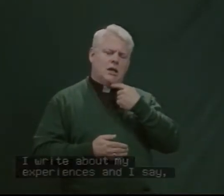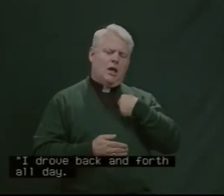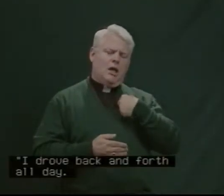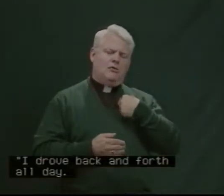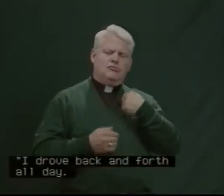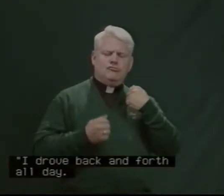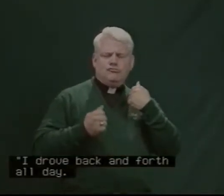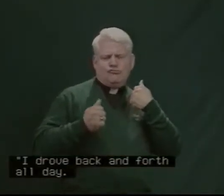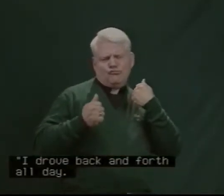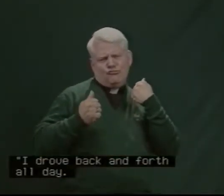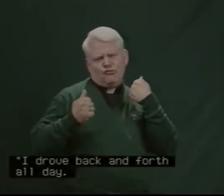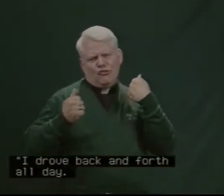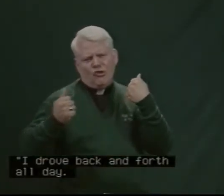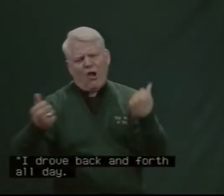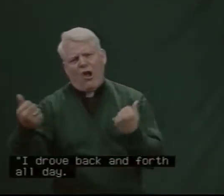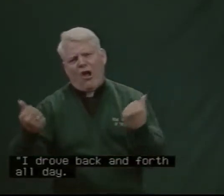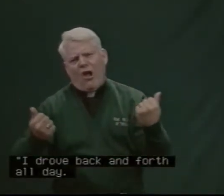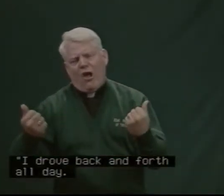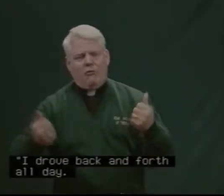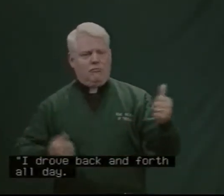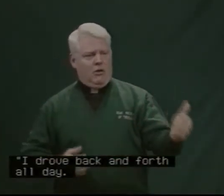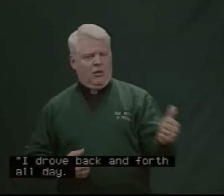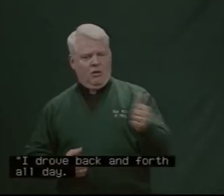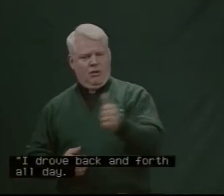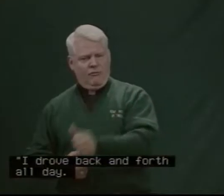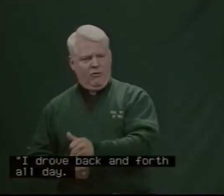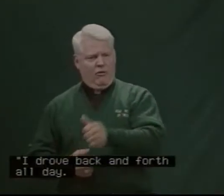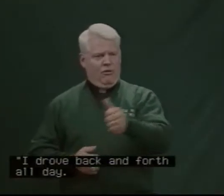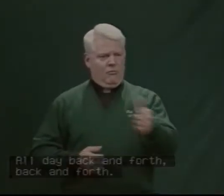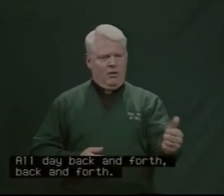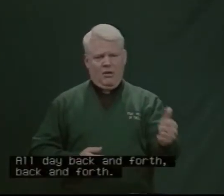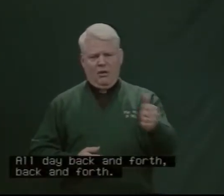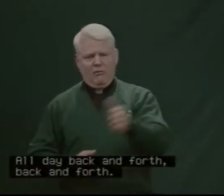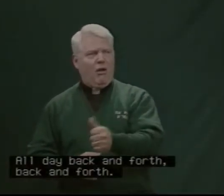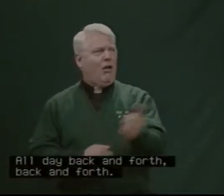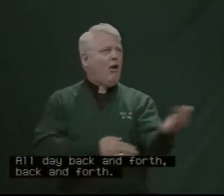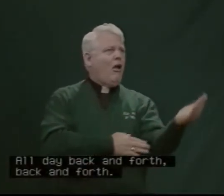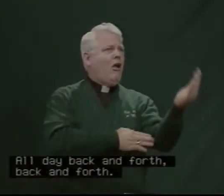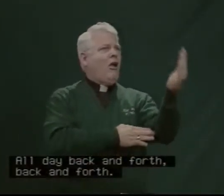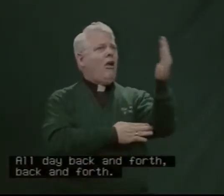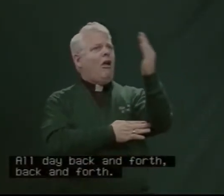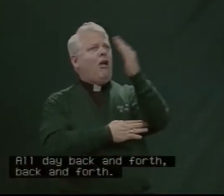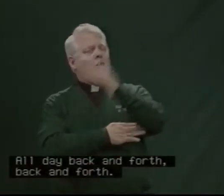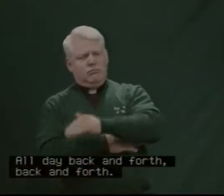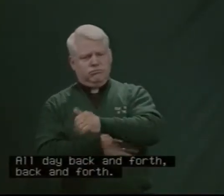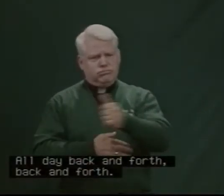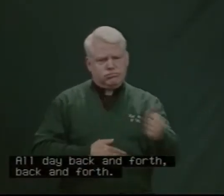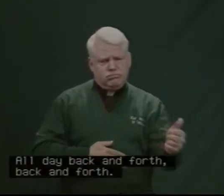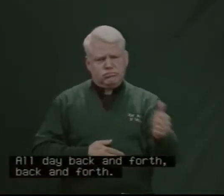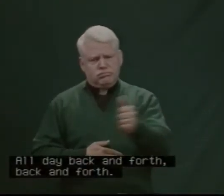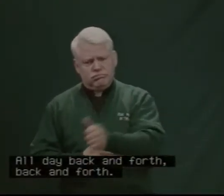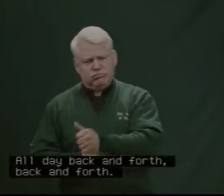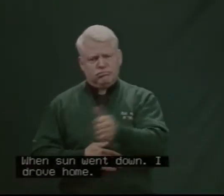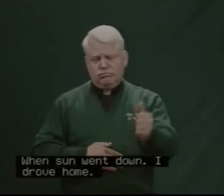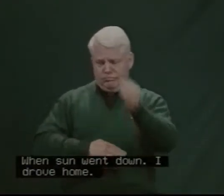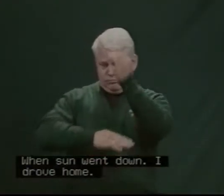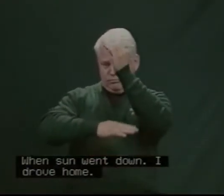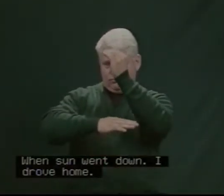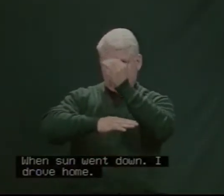And I say, I drove back and forth all day. All day, back and forth, back and